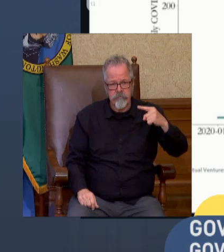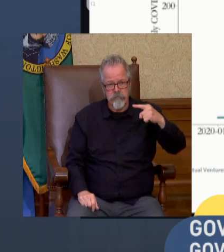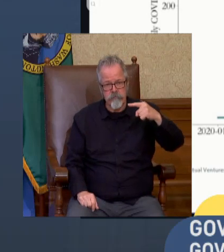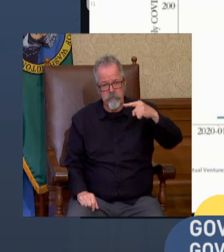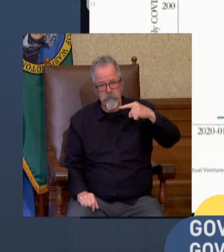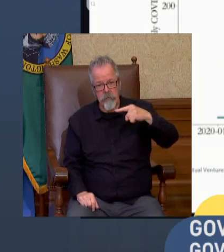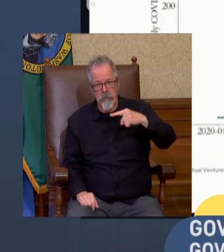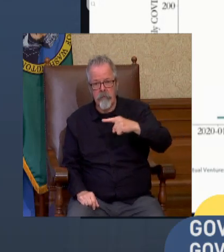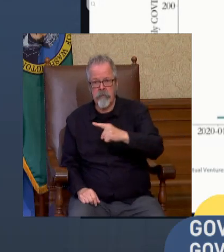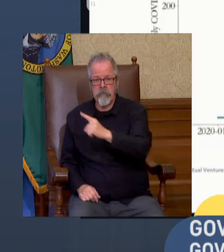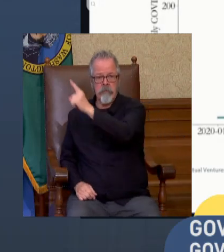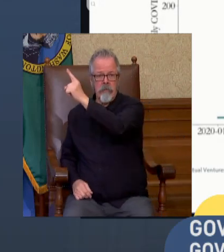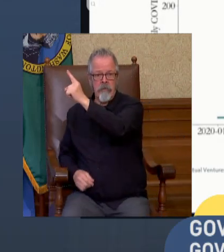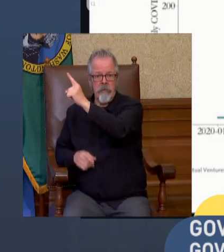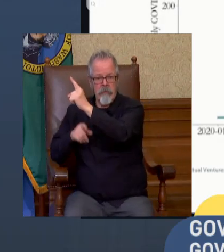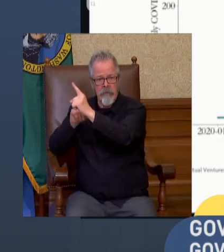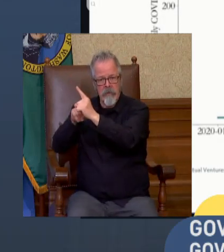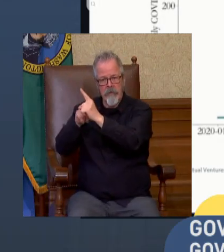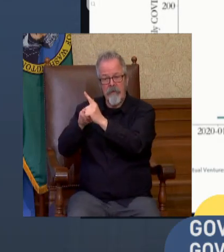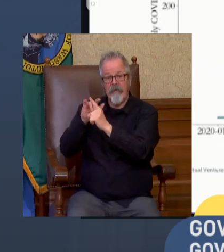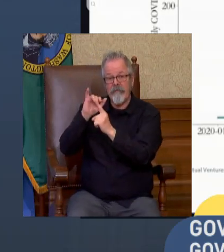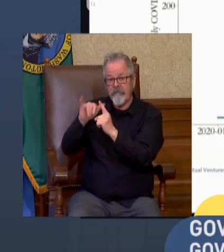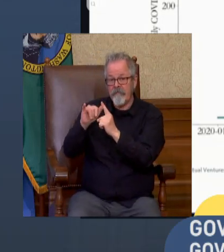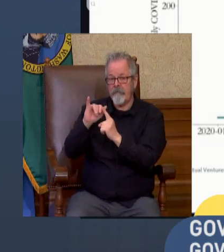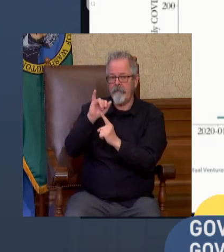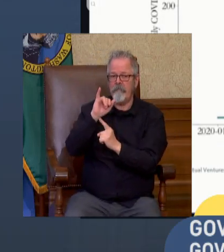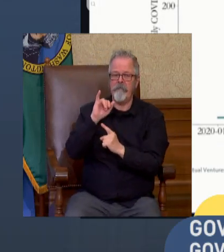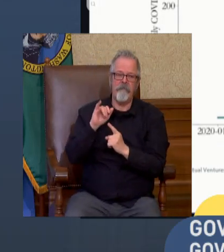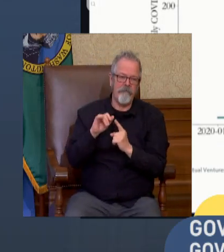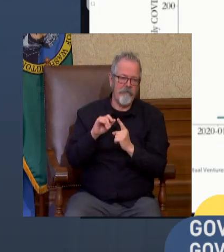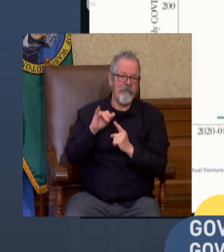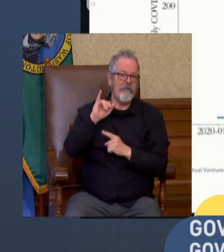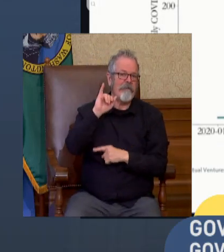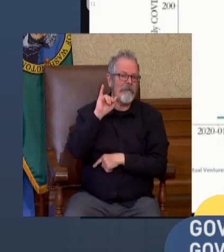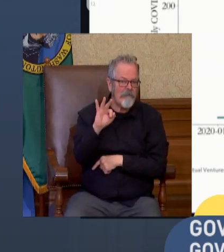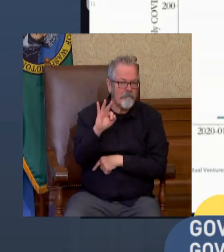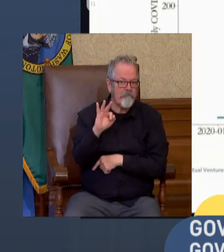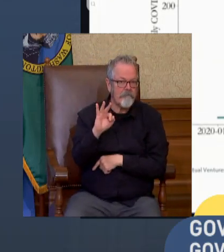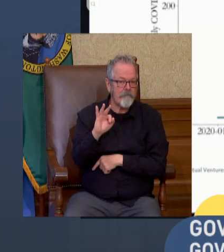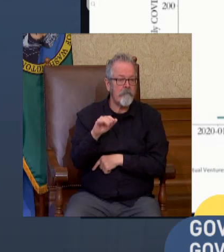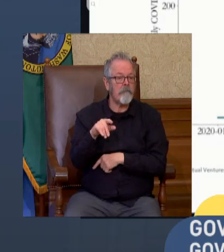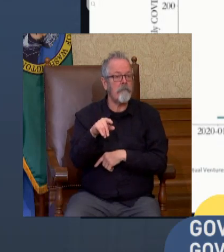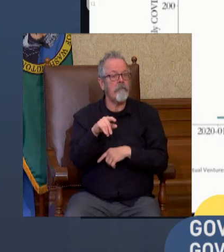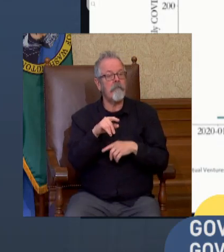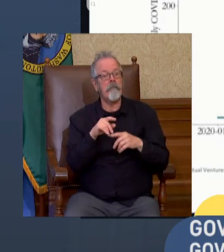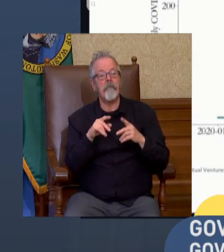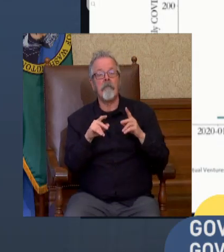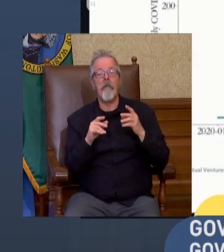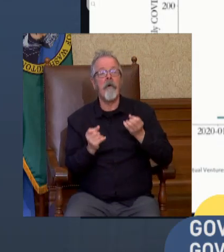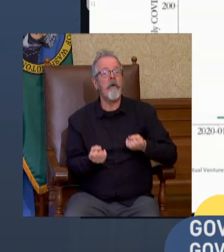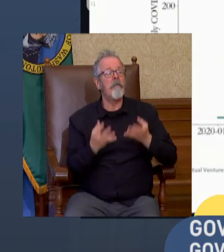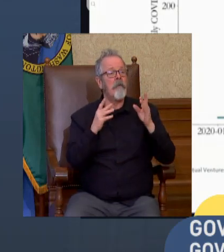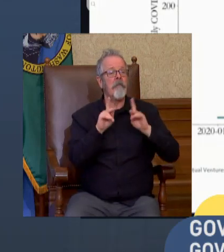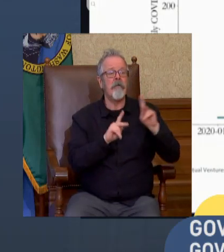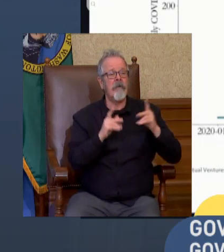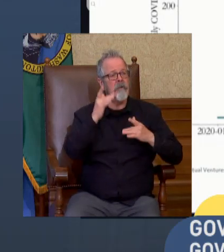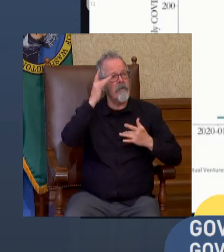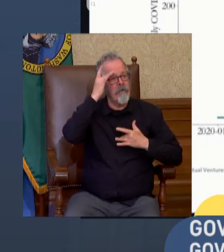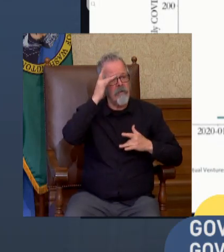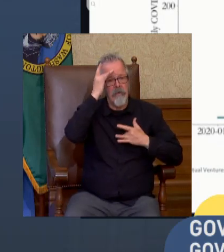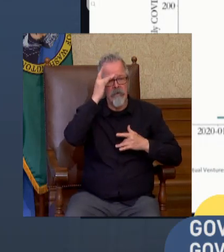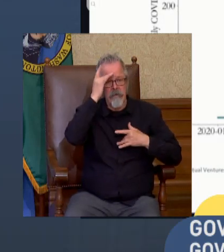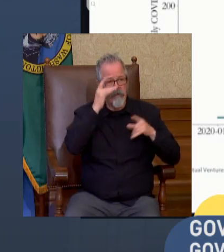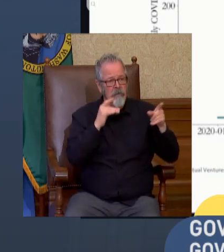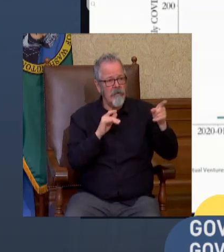line that depicts what will happen to the number of people getting sick if we abandon our